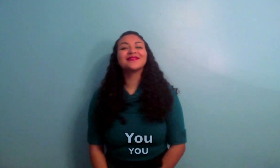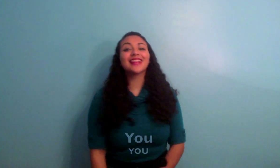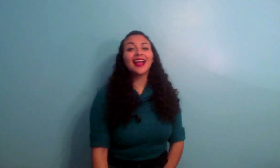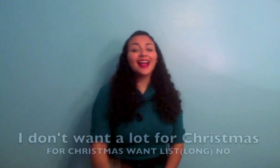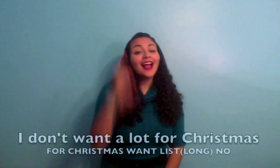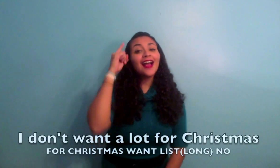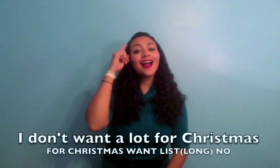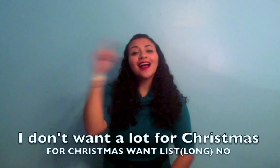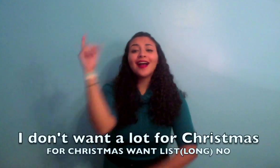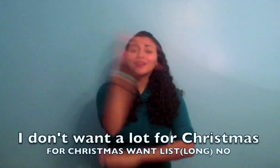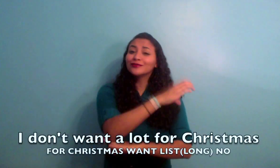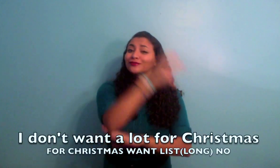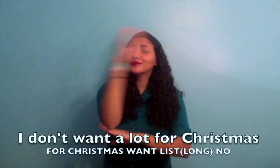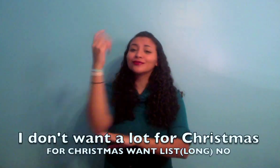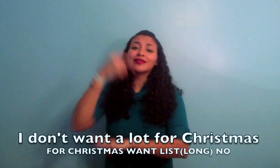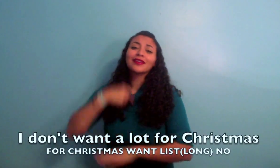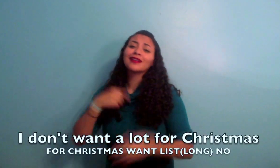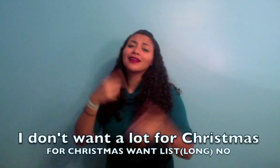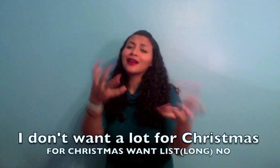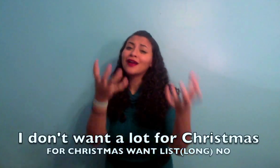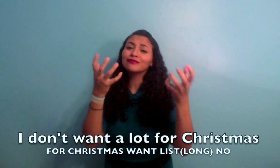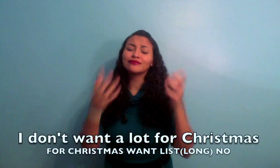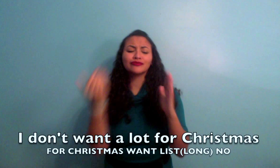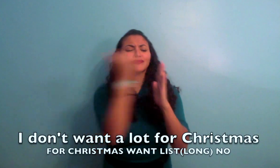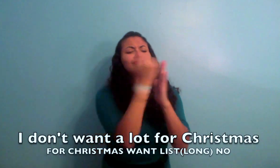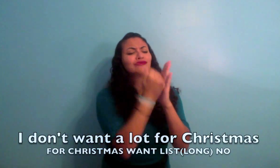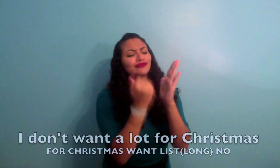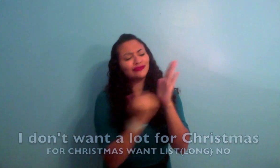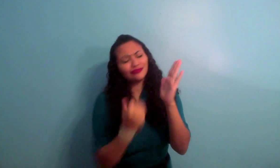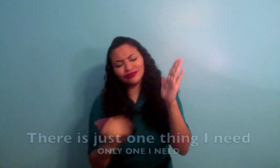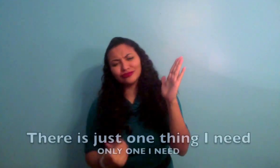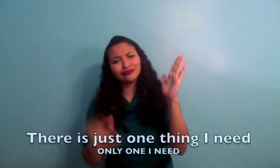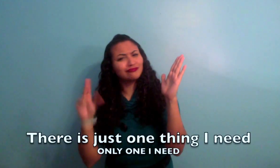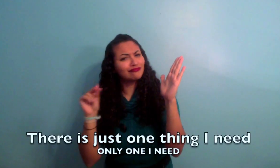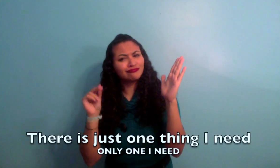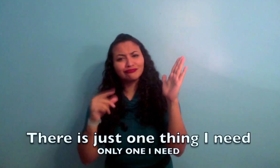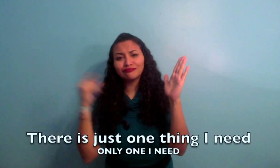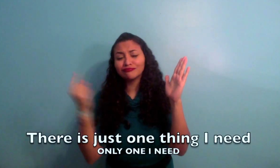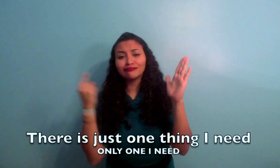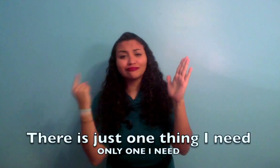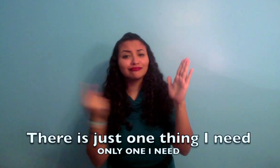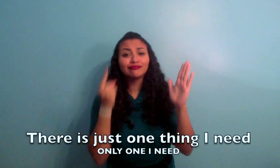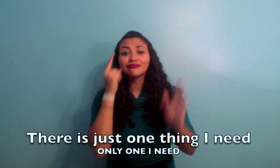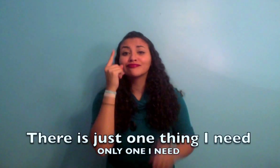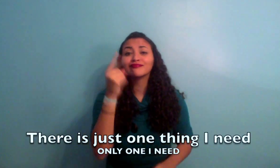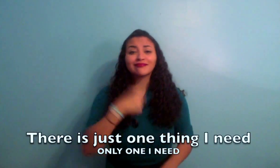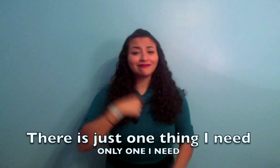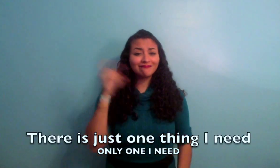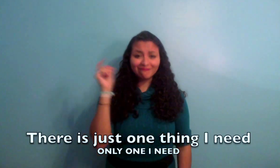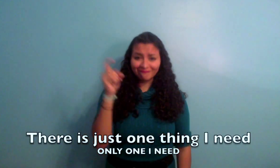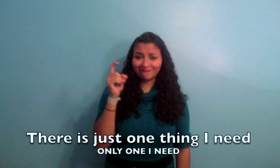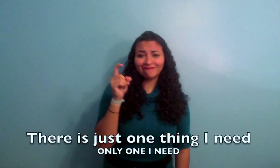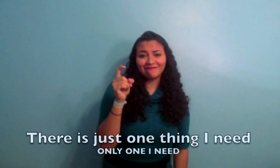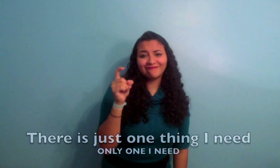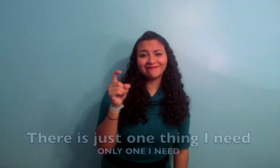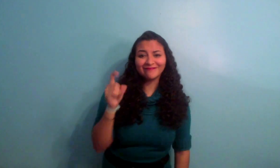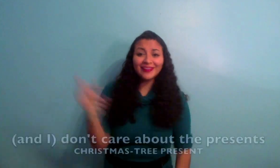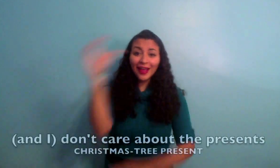I don't want a lot for Christmas There is just one thing I need And I don't